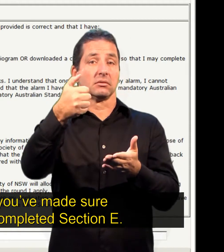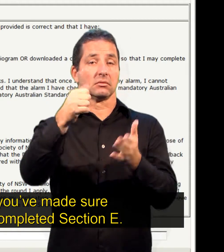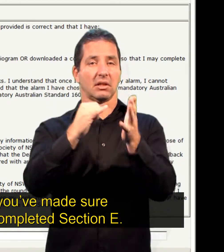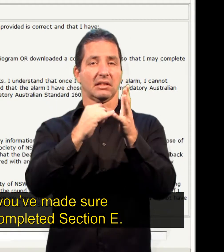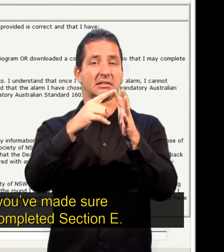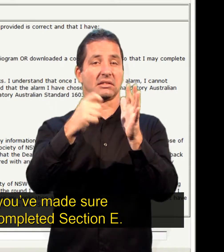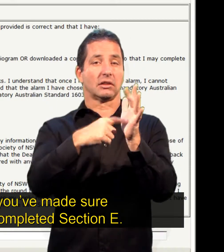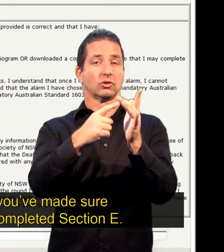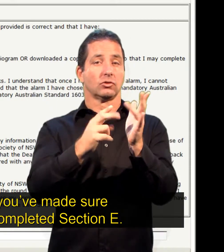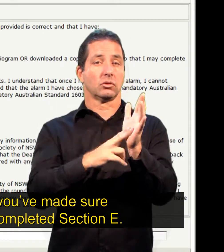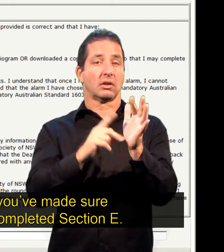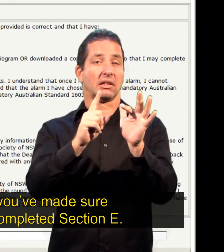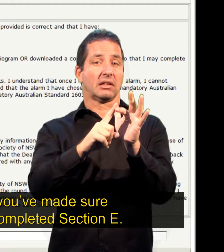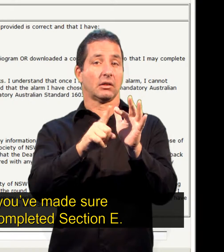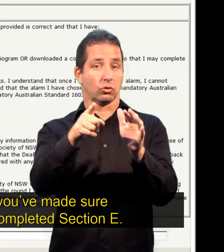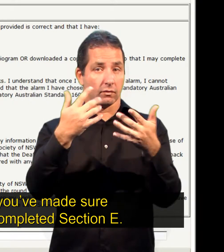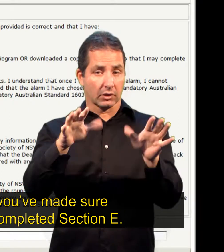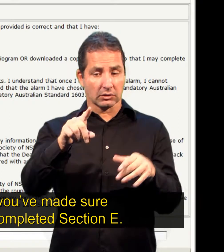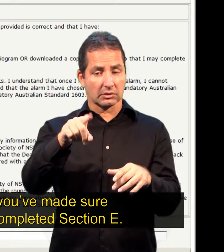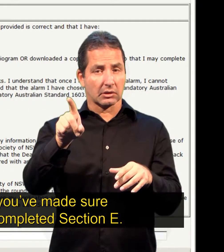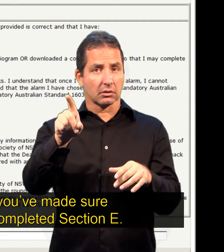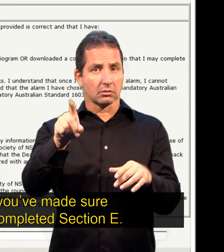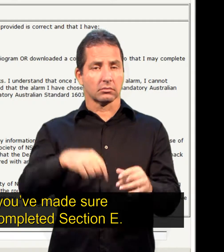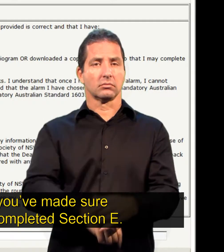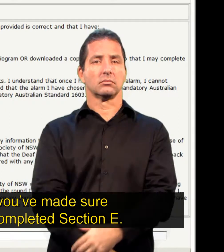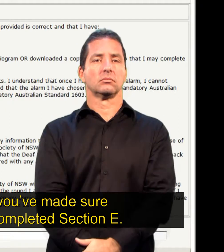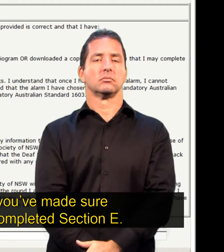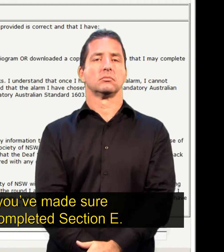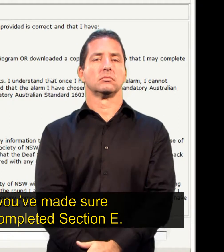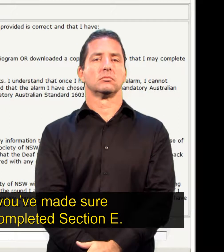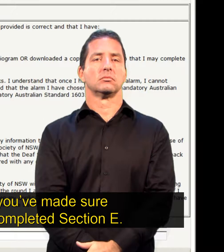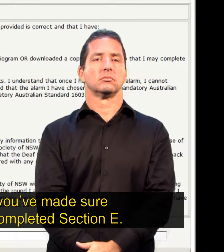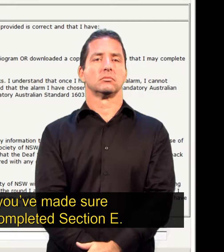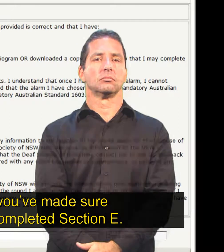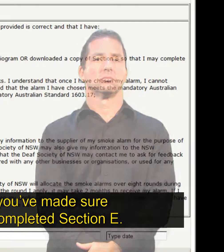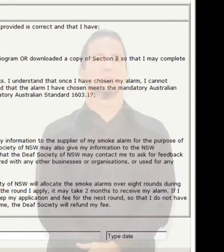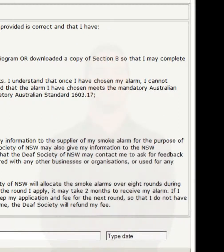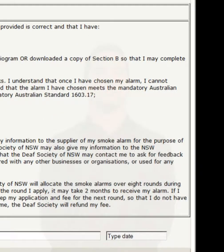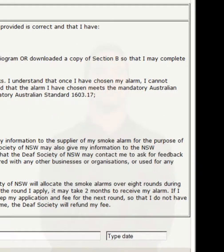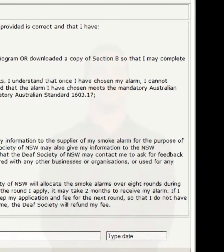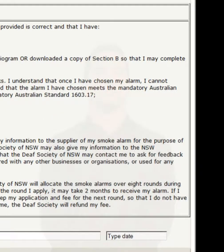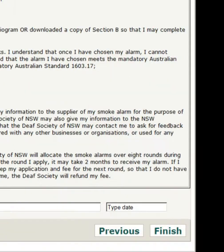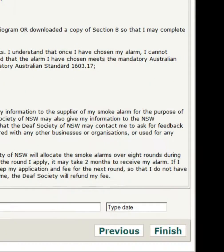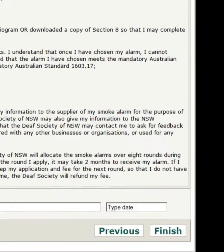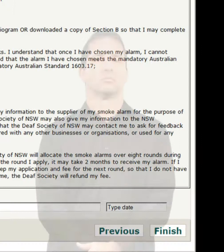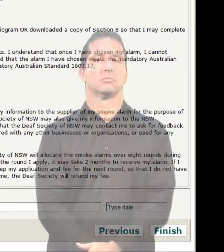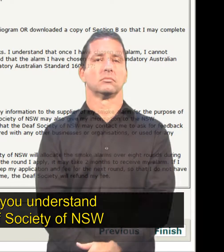6. Tick once you have made sure that you have completed Section E.